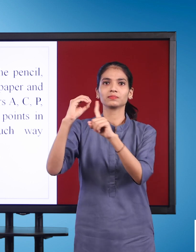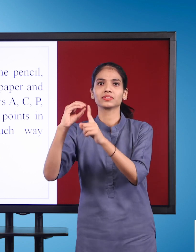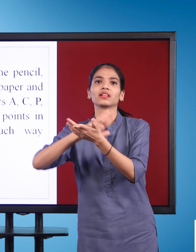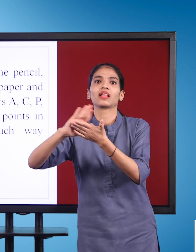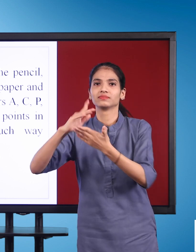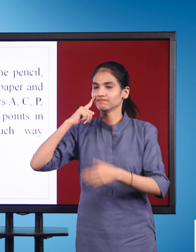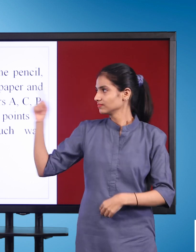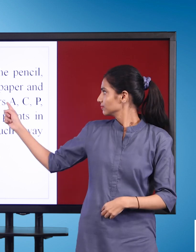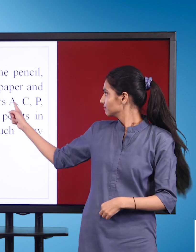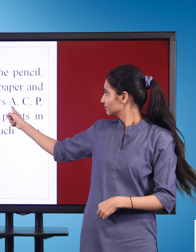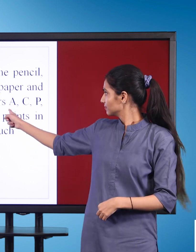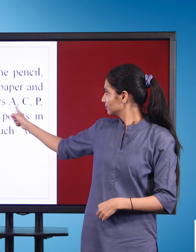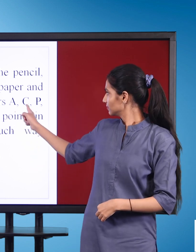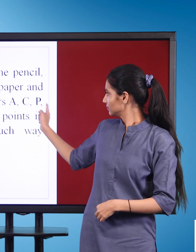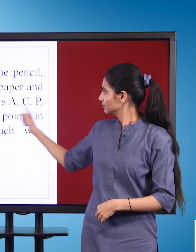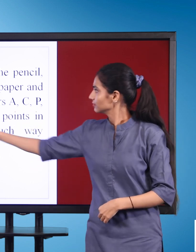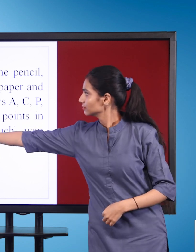A, C, P, H.